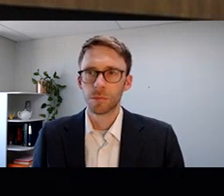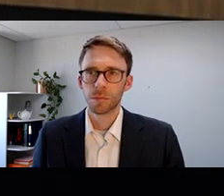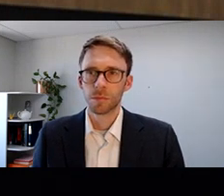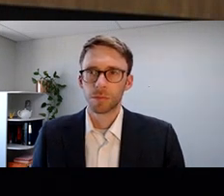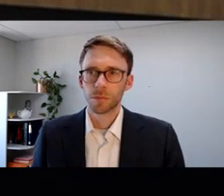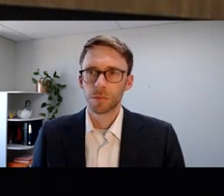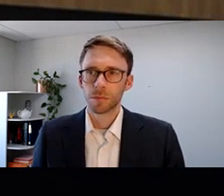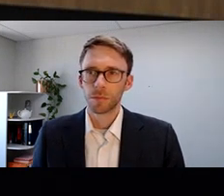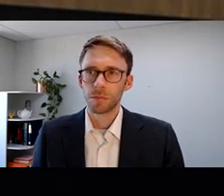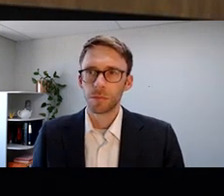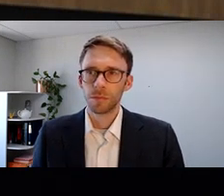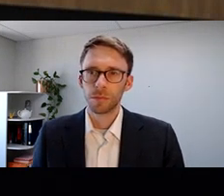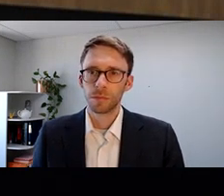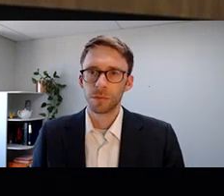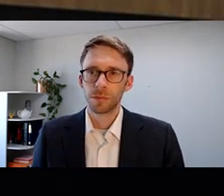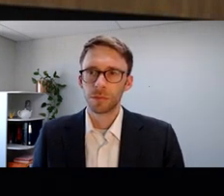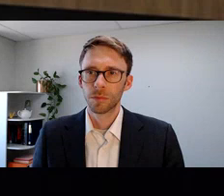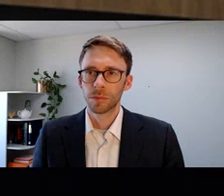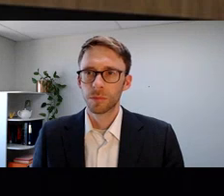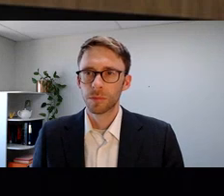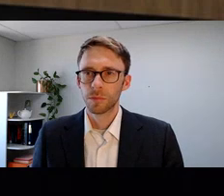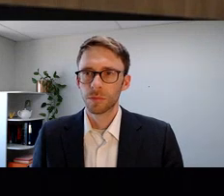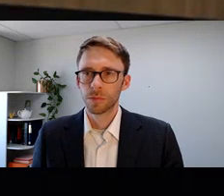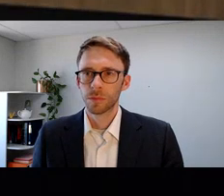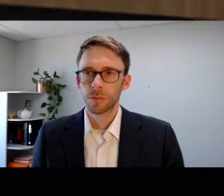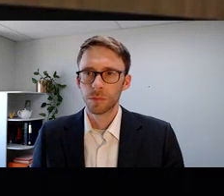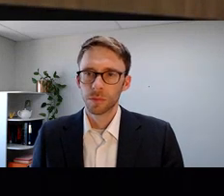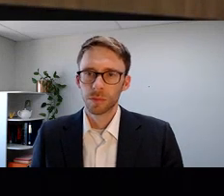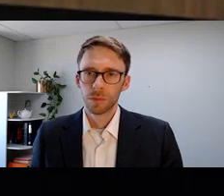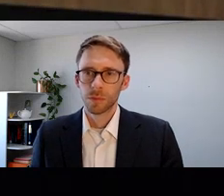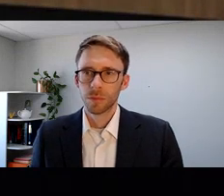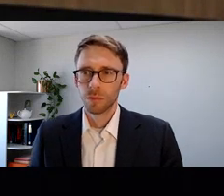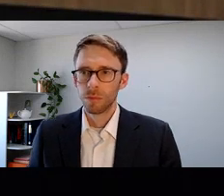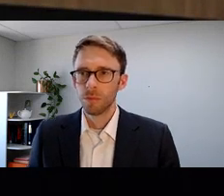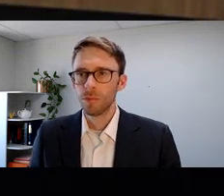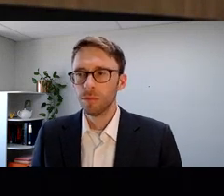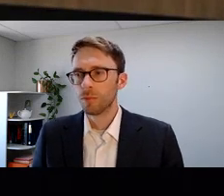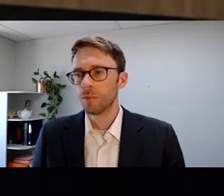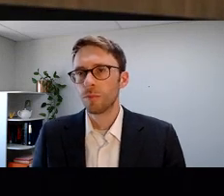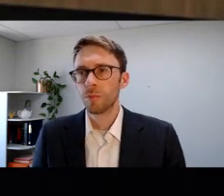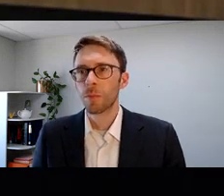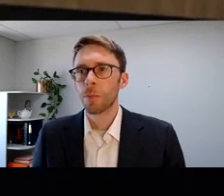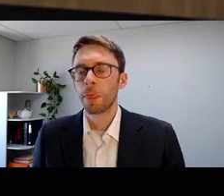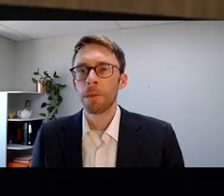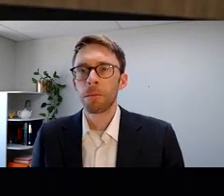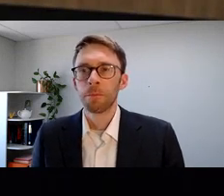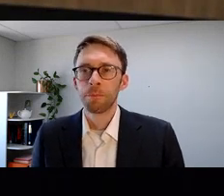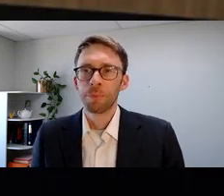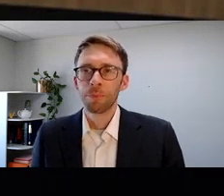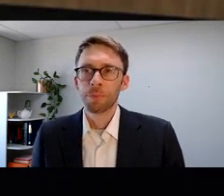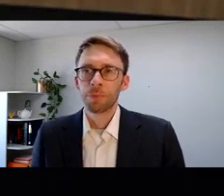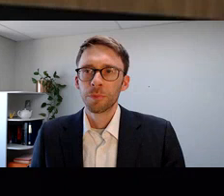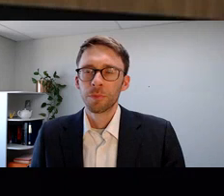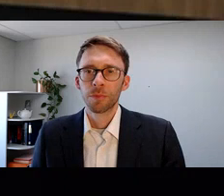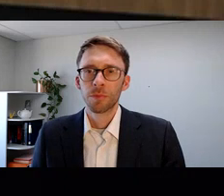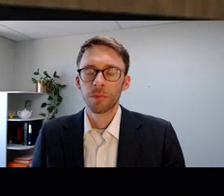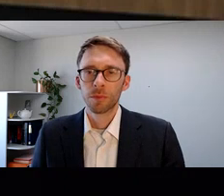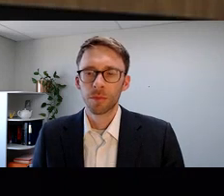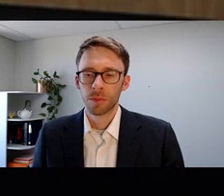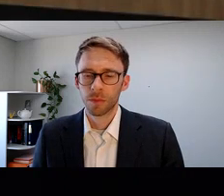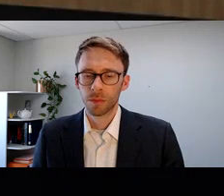their hard work and all of their efforts in hearing those stakeholders during those consultations and finding ways